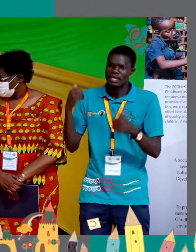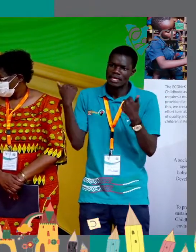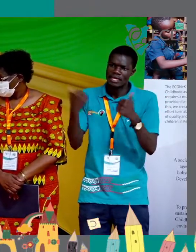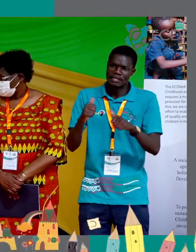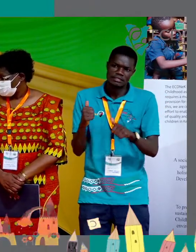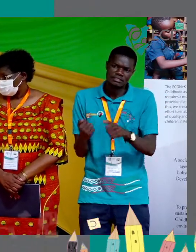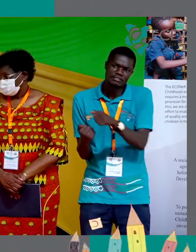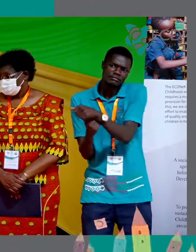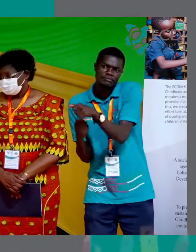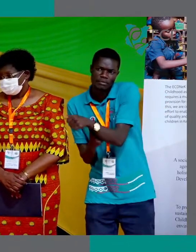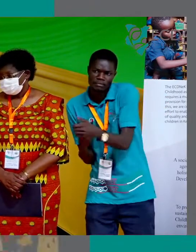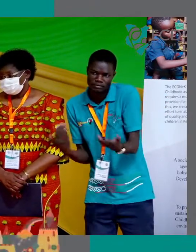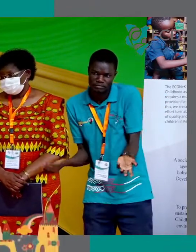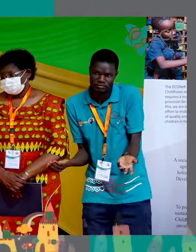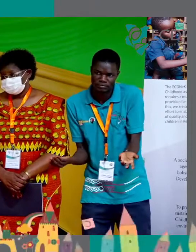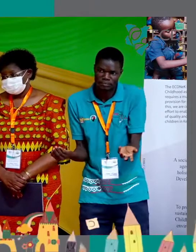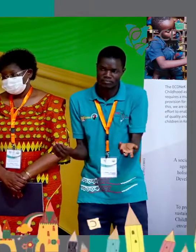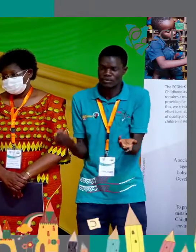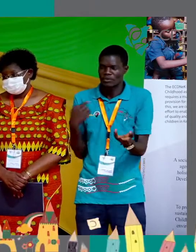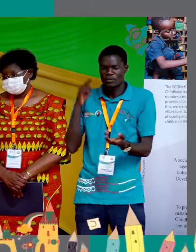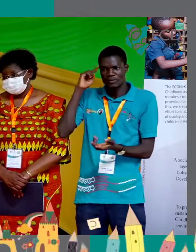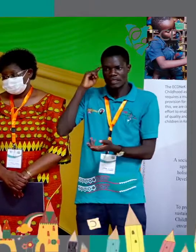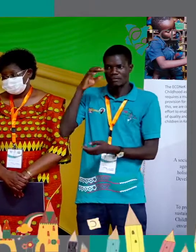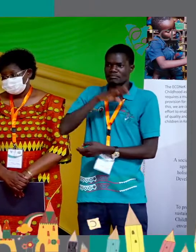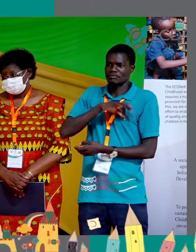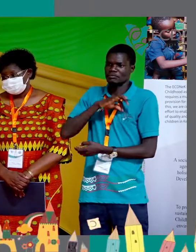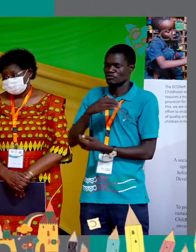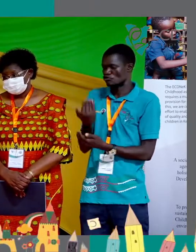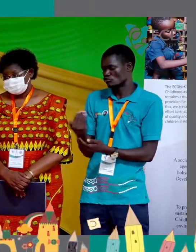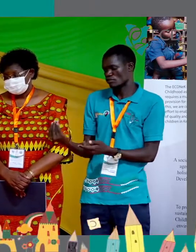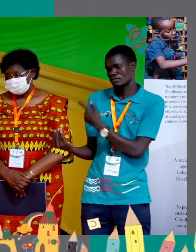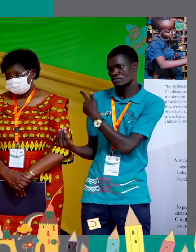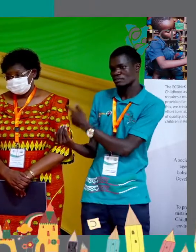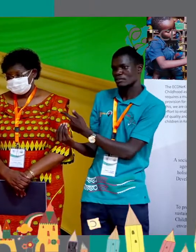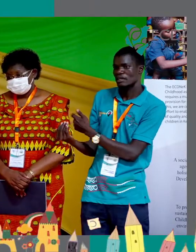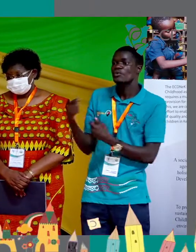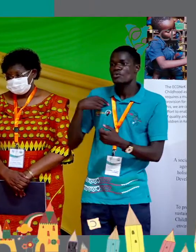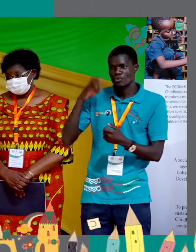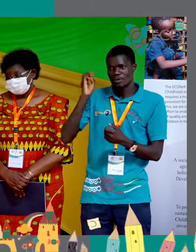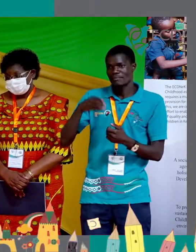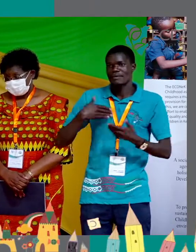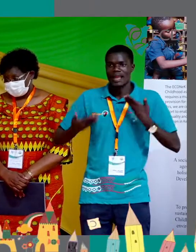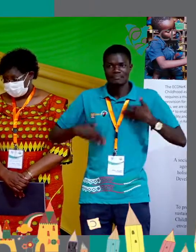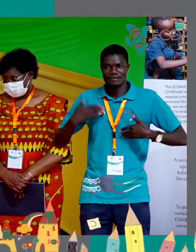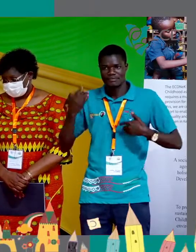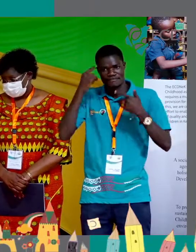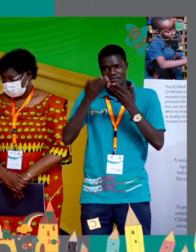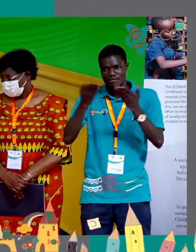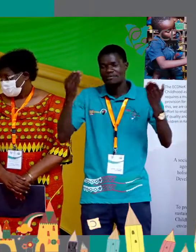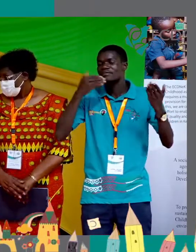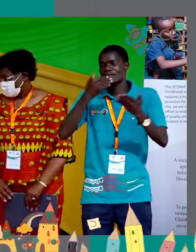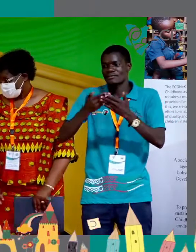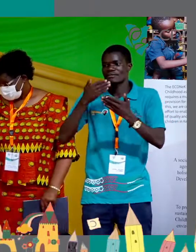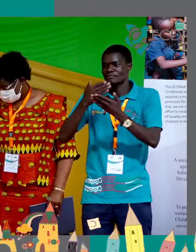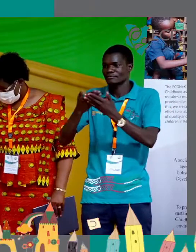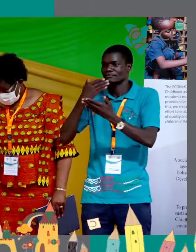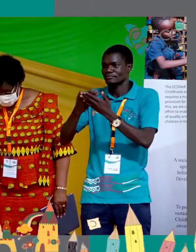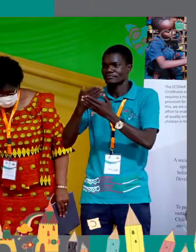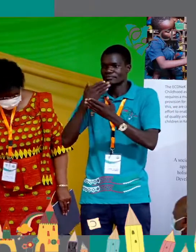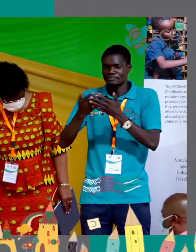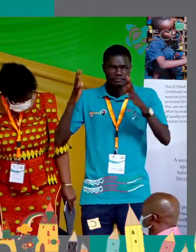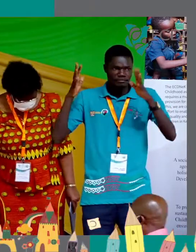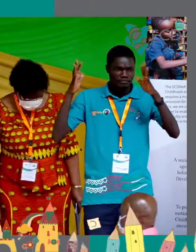that you think is beneficial to the children. We will appreciate so much. Thank you so much.